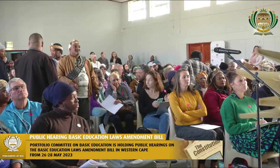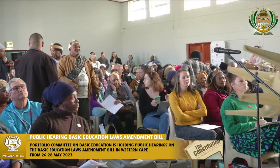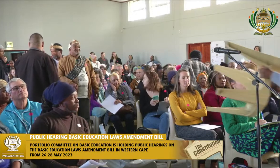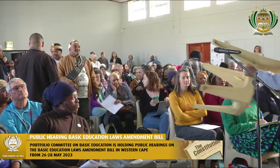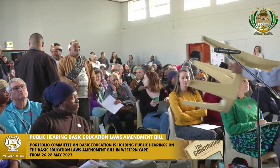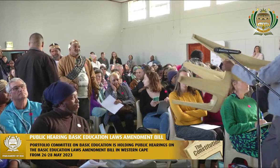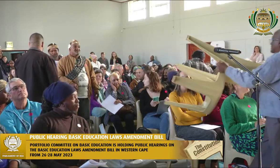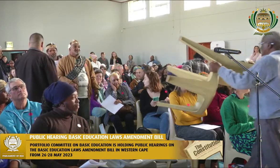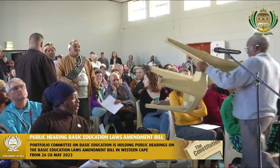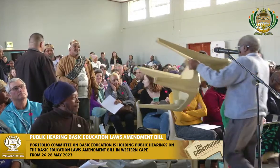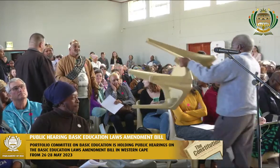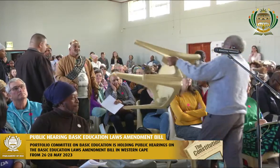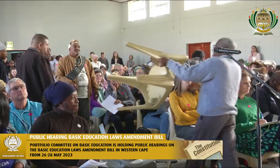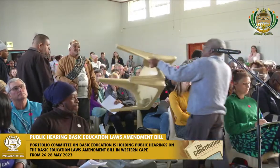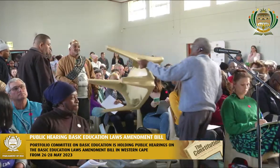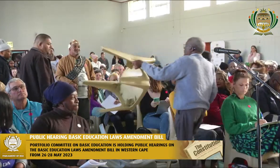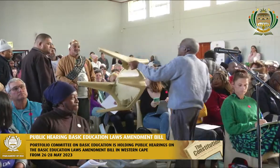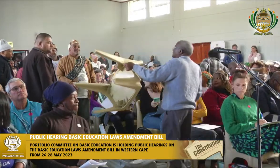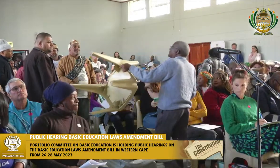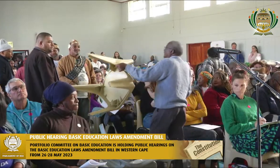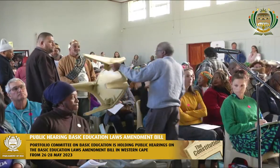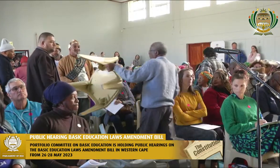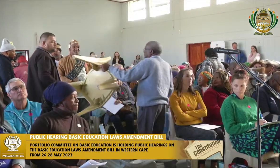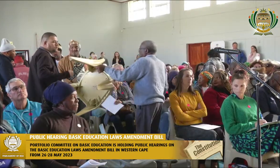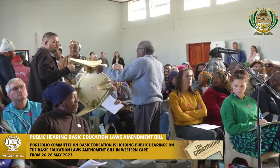standing. I'm kindly requesting you